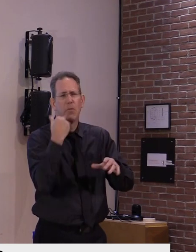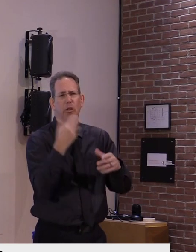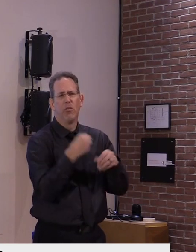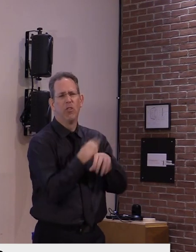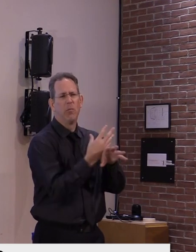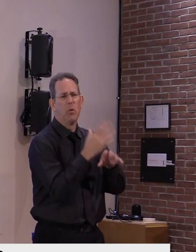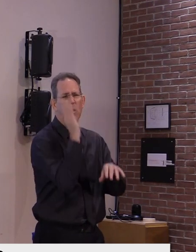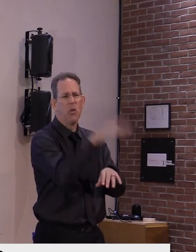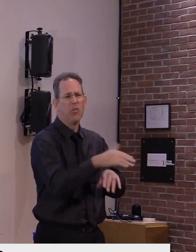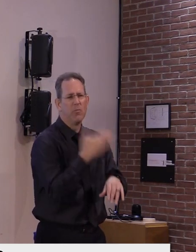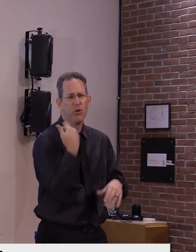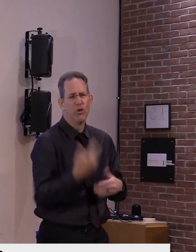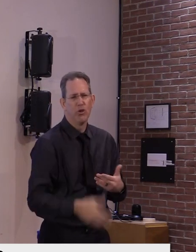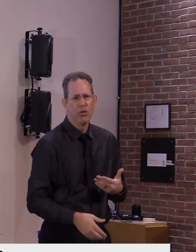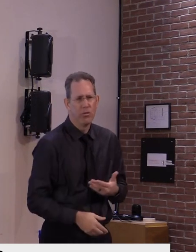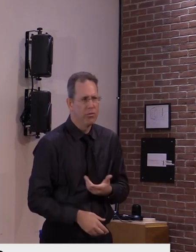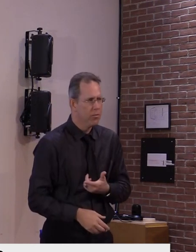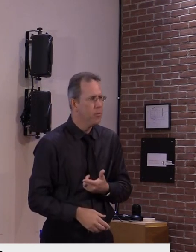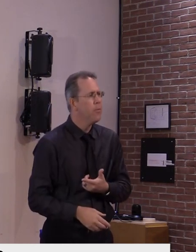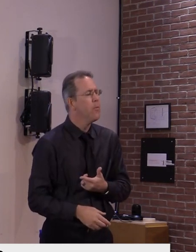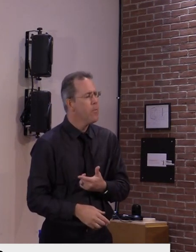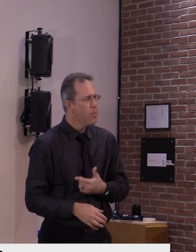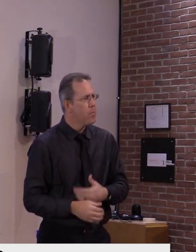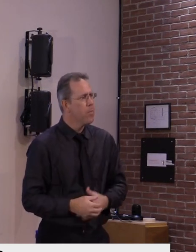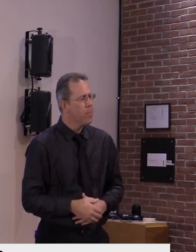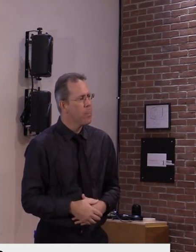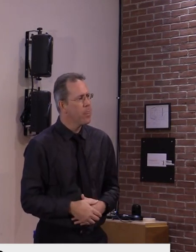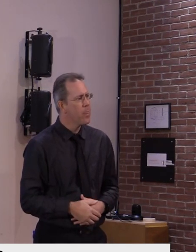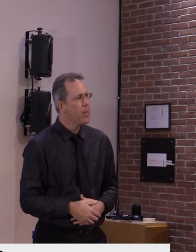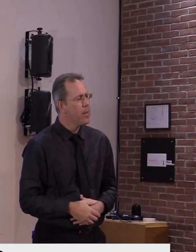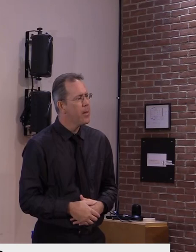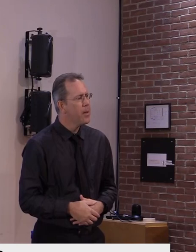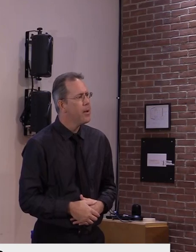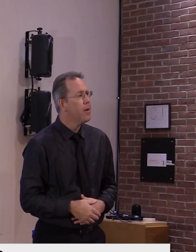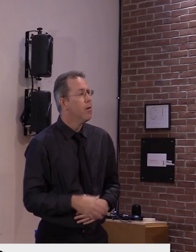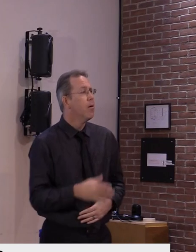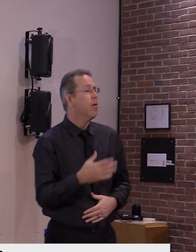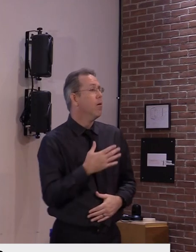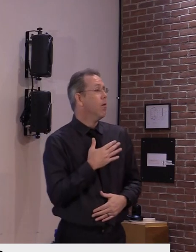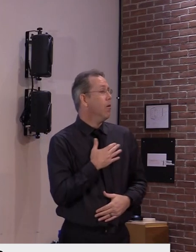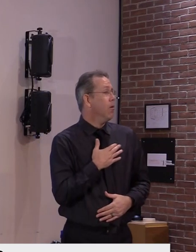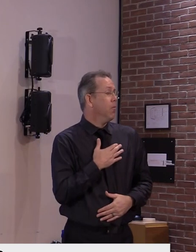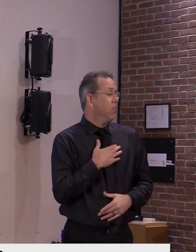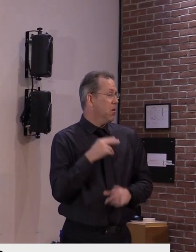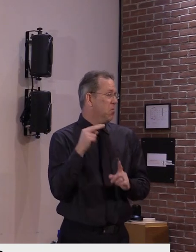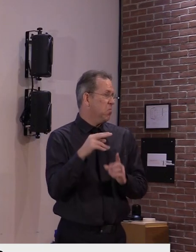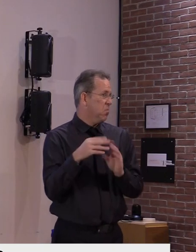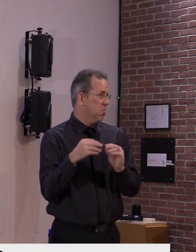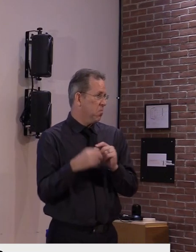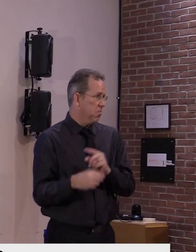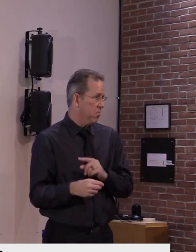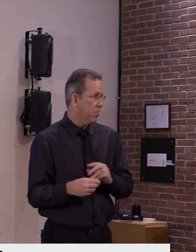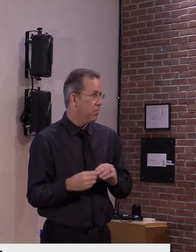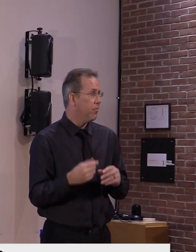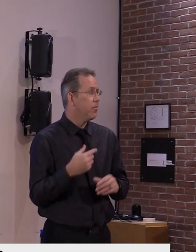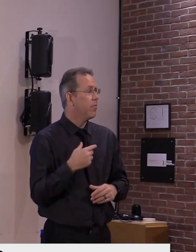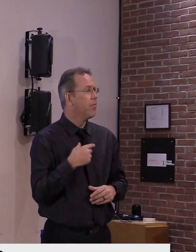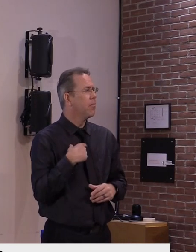health department, we looked at certainly, the rise in case counts and, considered that as an issue.